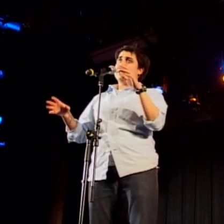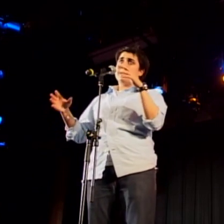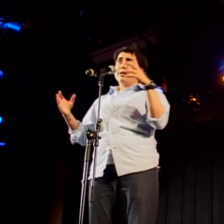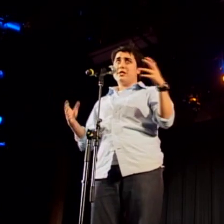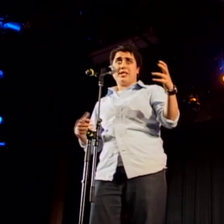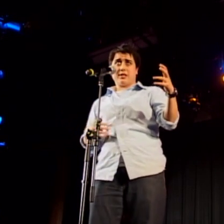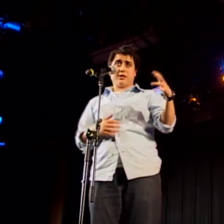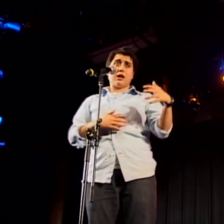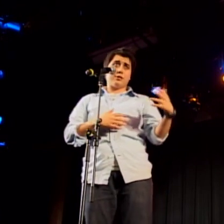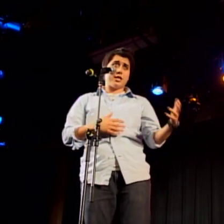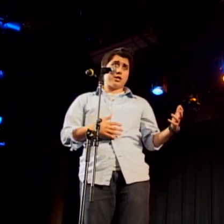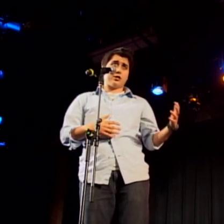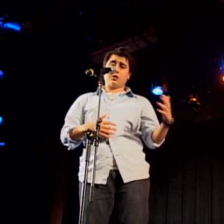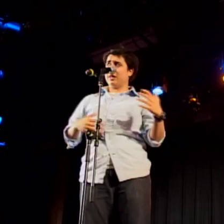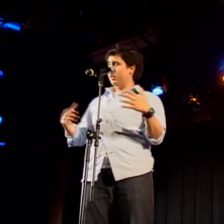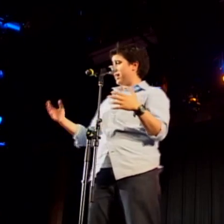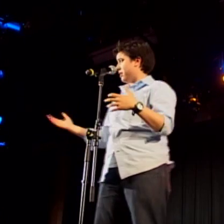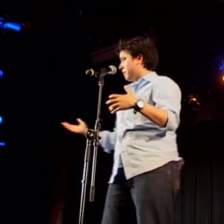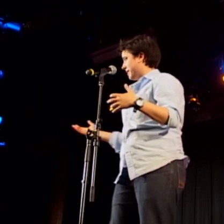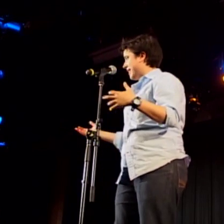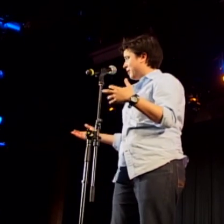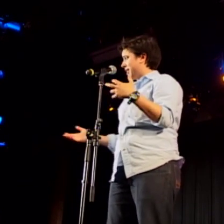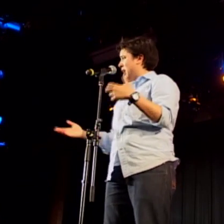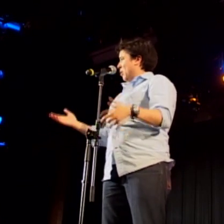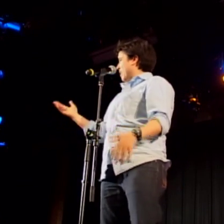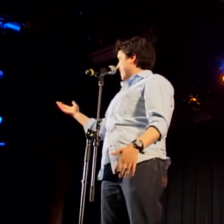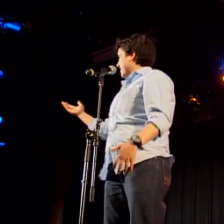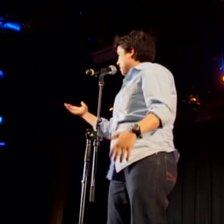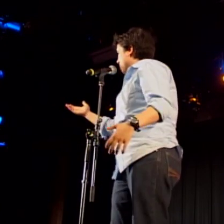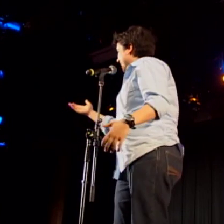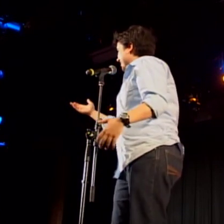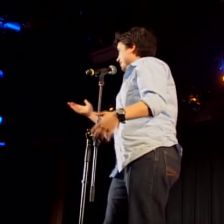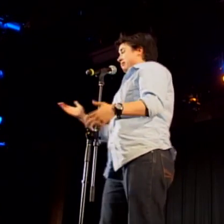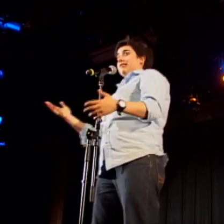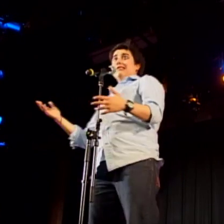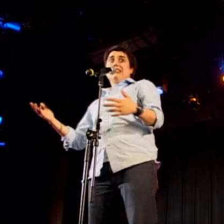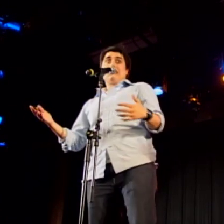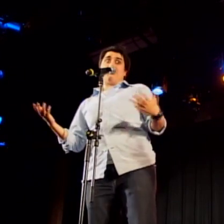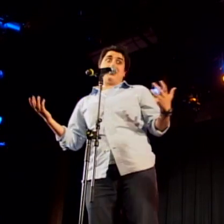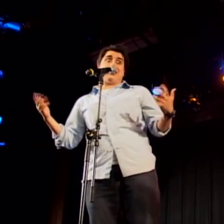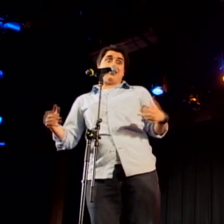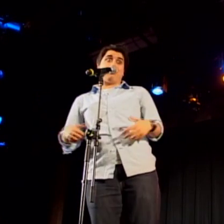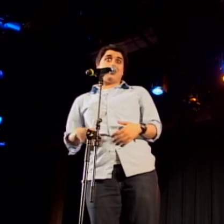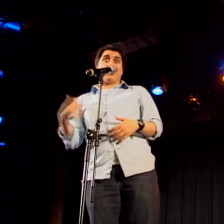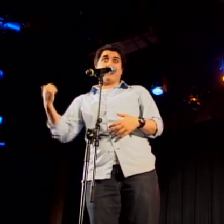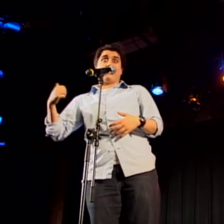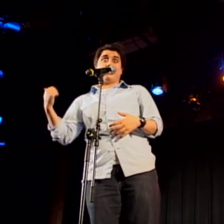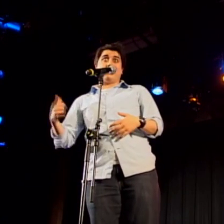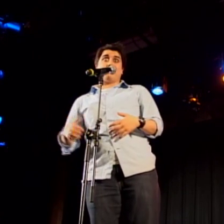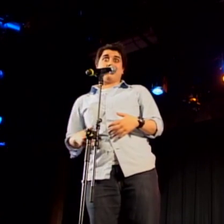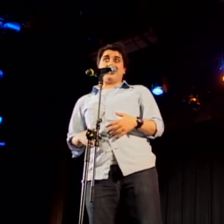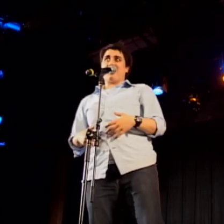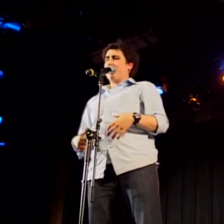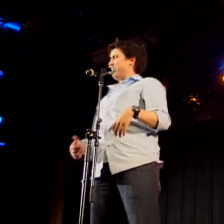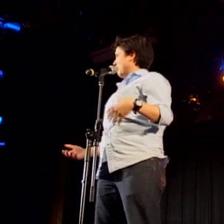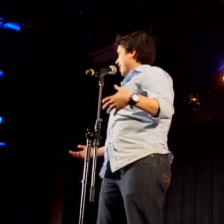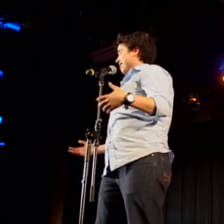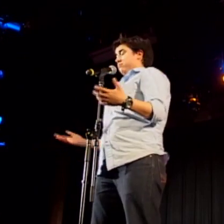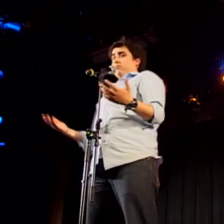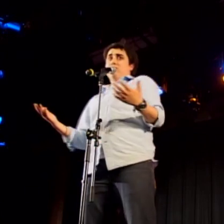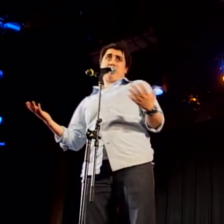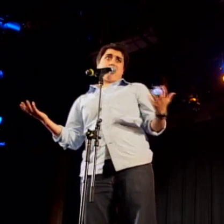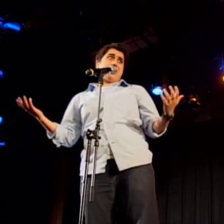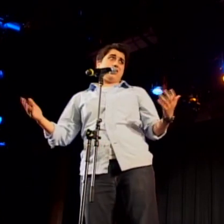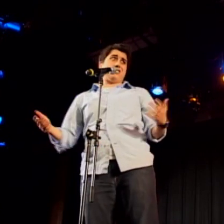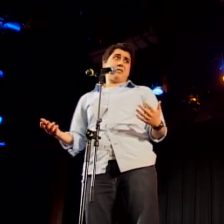all know this, but you just see the conversations on the street looking at the McDonald's, like, why is it all backed up? Oh, the deaf president, they get free cheeseburgers now. For